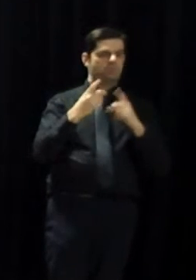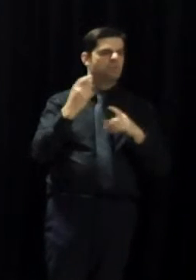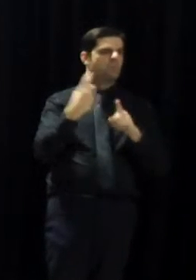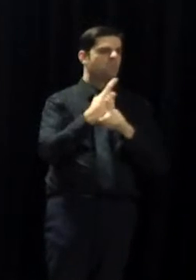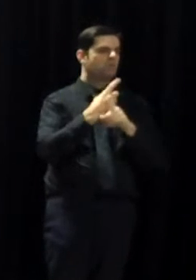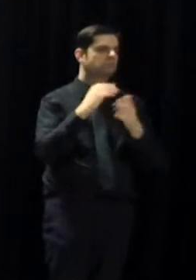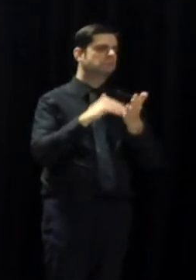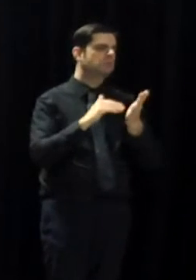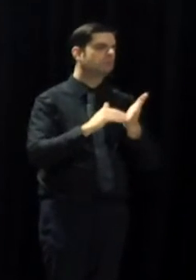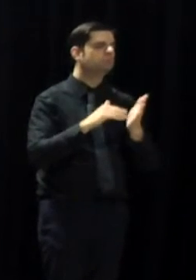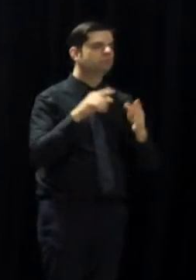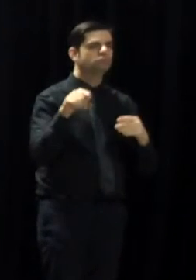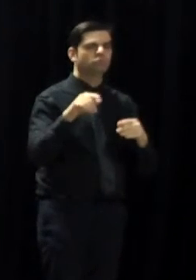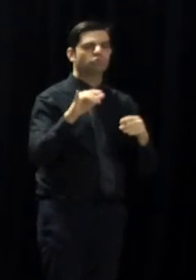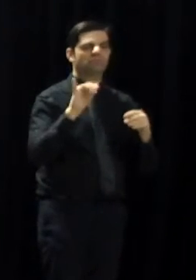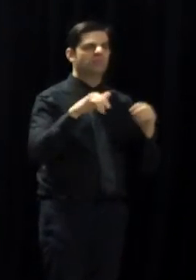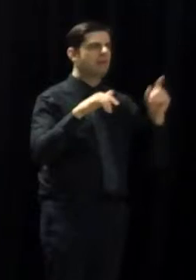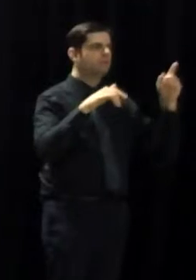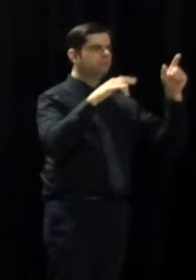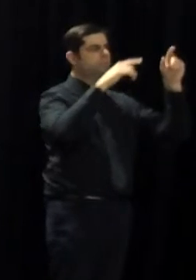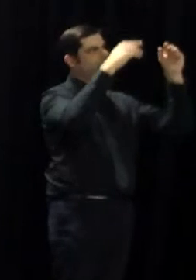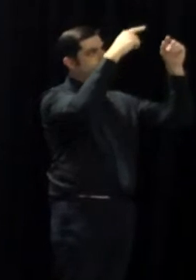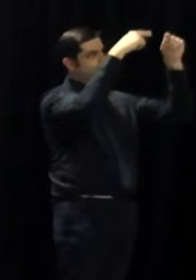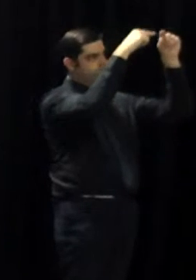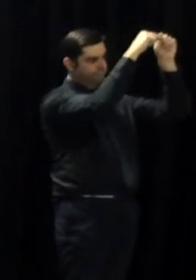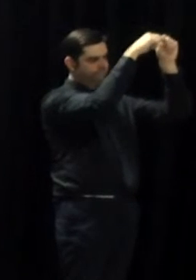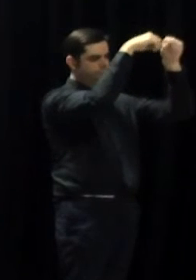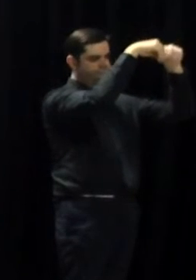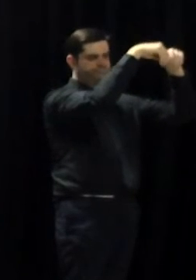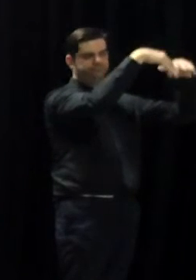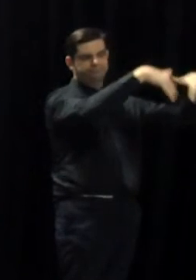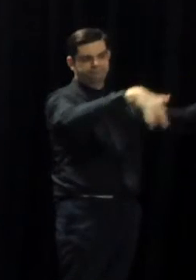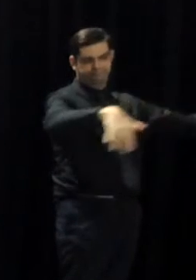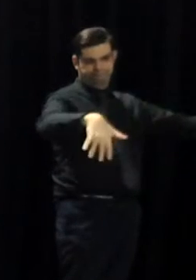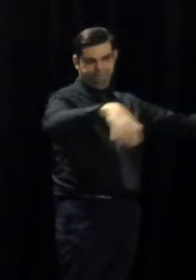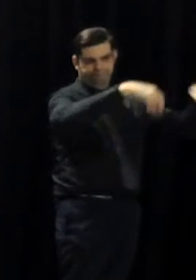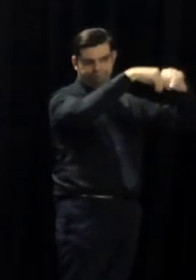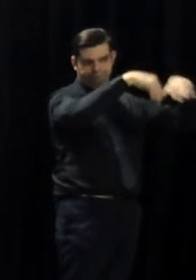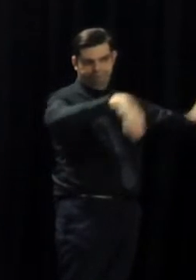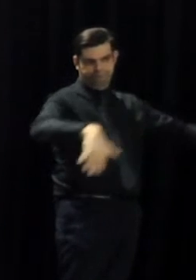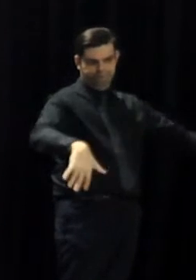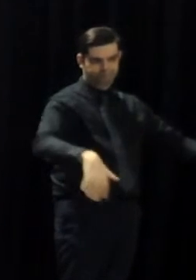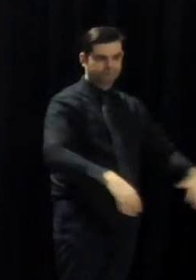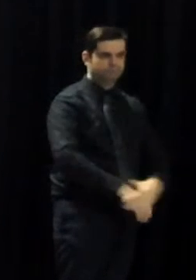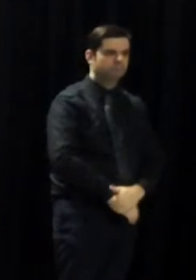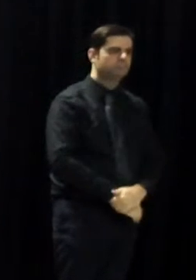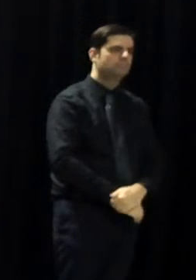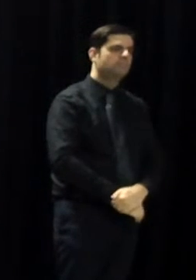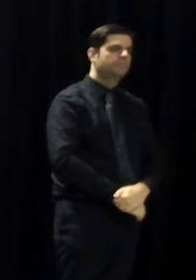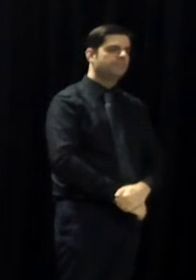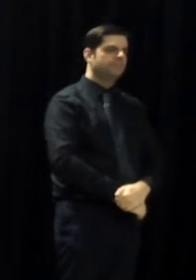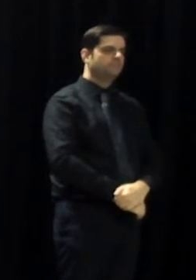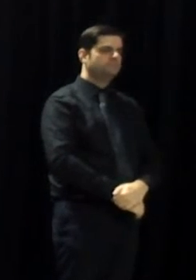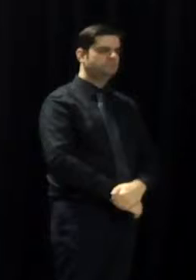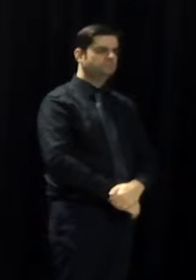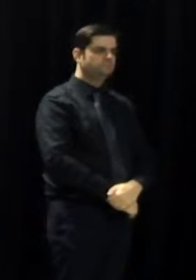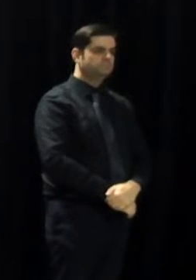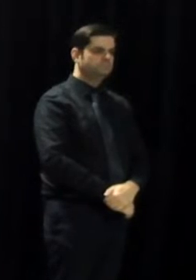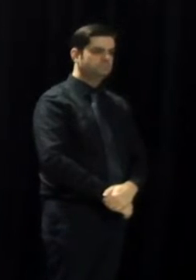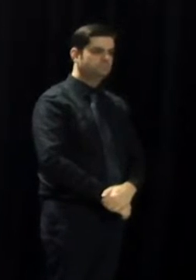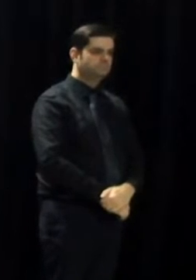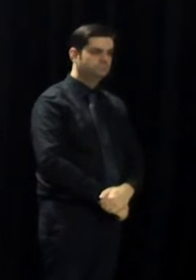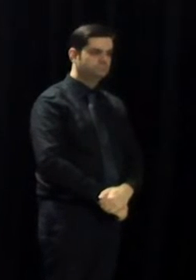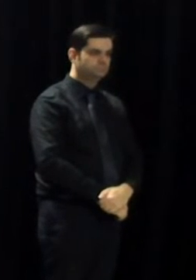what does phase 2 look like? We know what it looks like now, but to start phase 2, do you